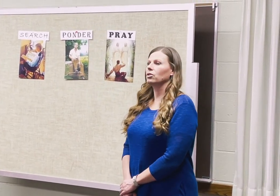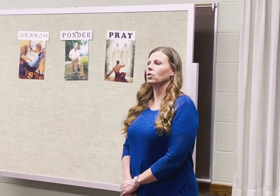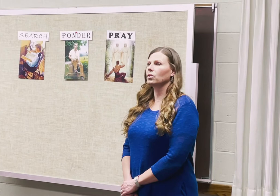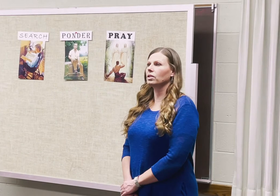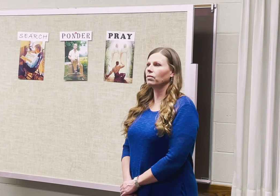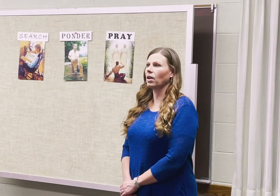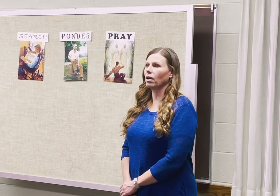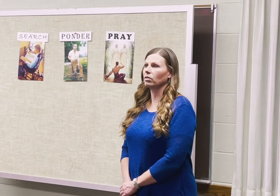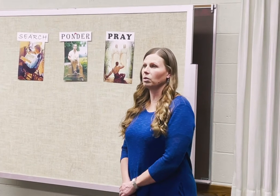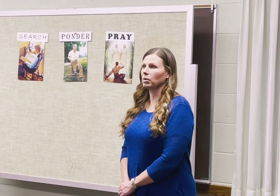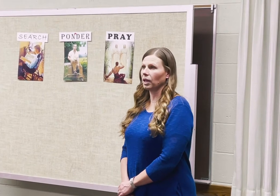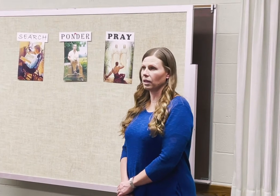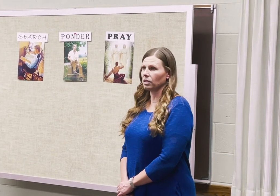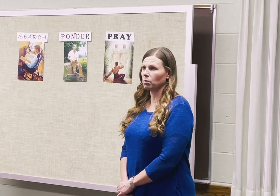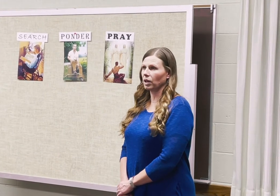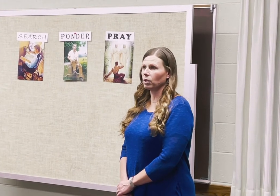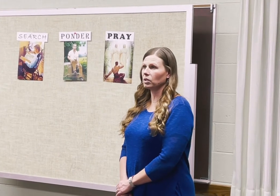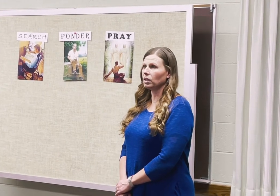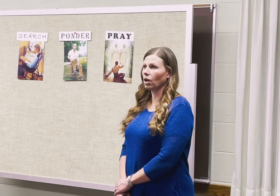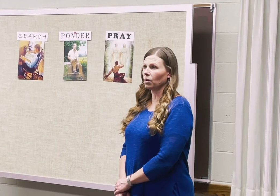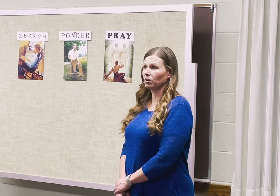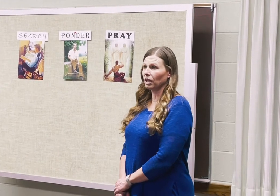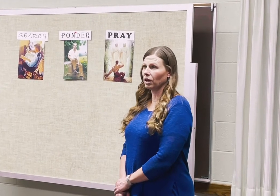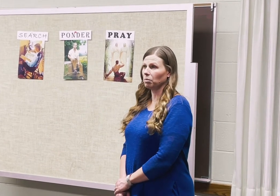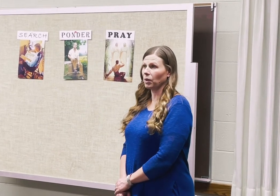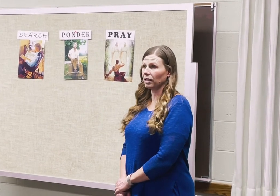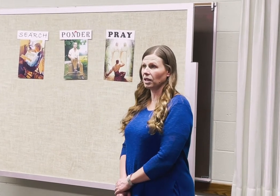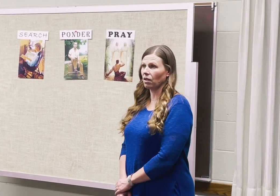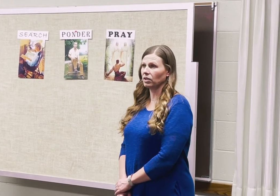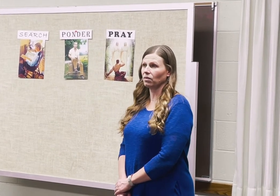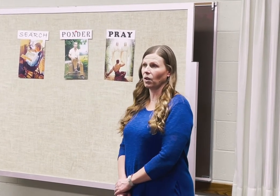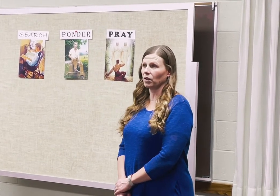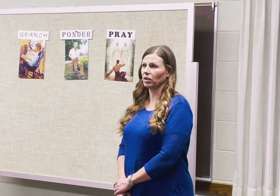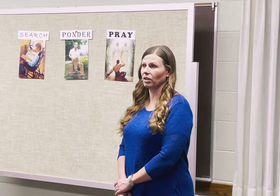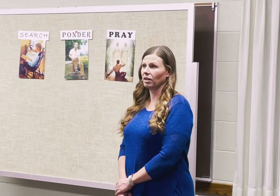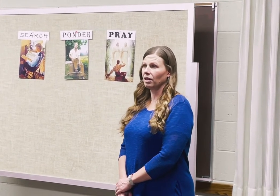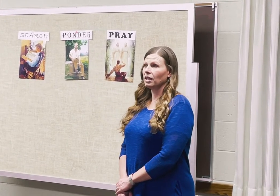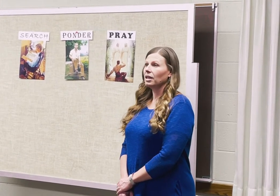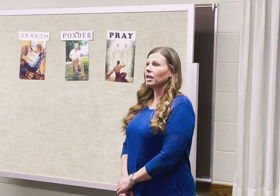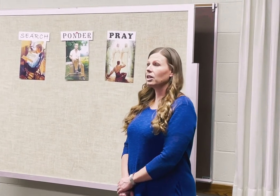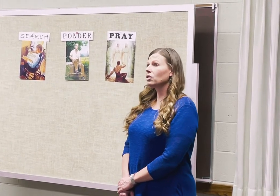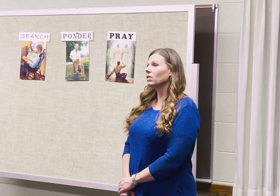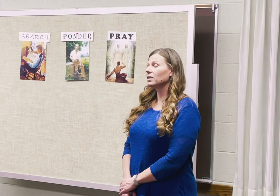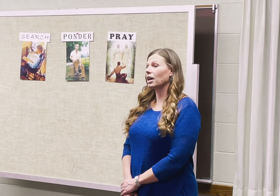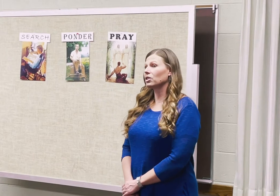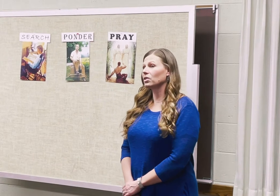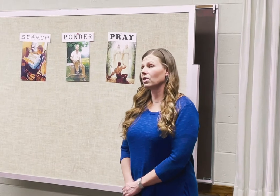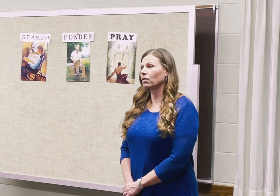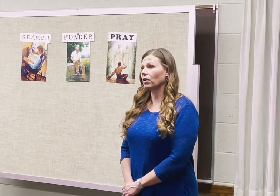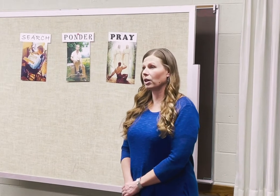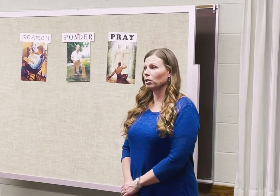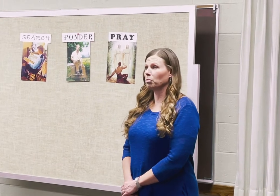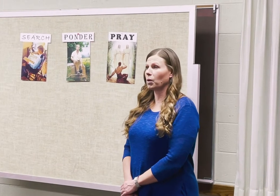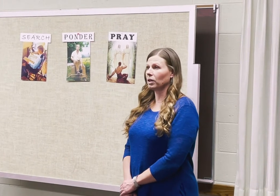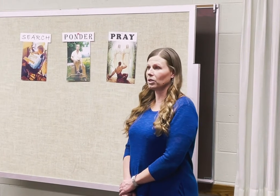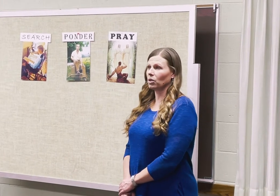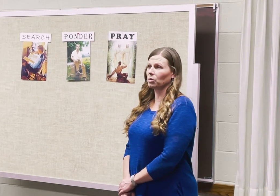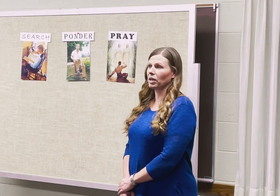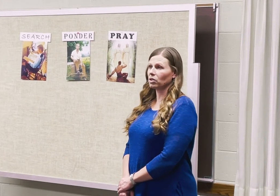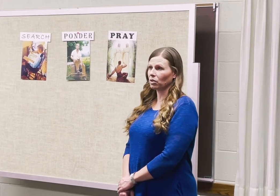Joseph found a place where he was alone and prayed to Heavenly Father. Each of these actions are very important to the restoration